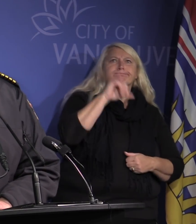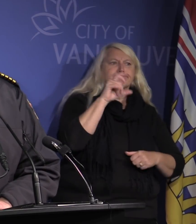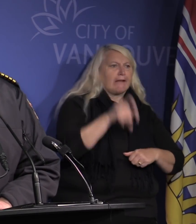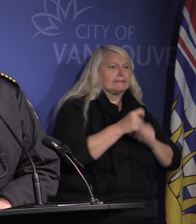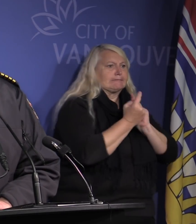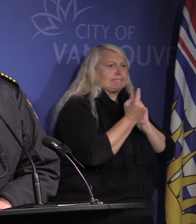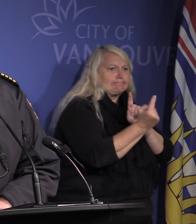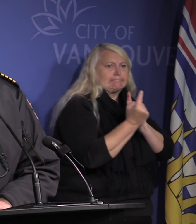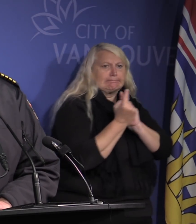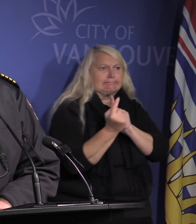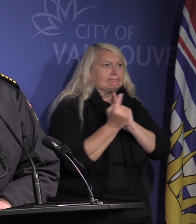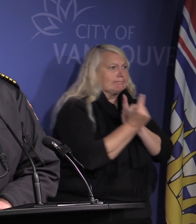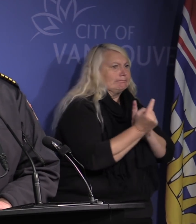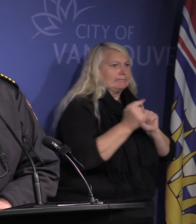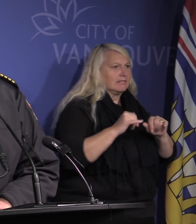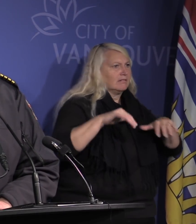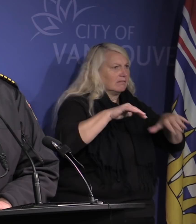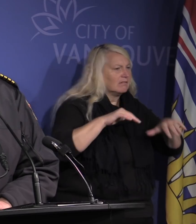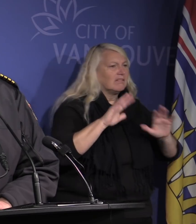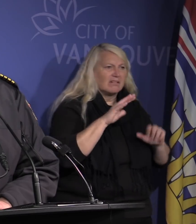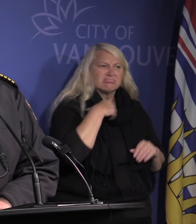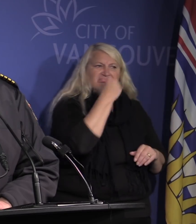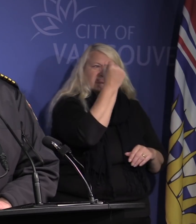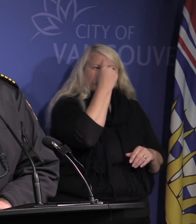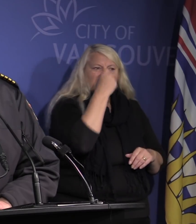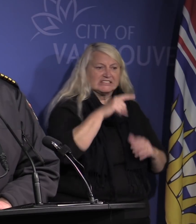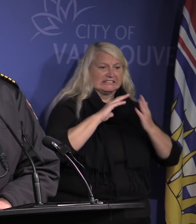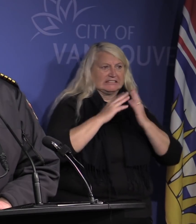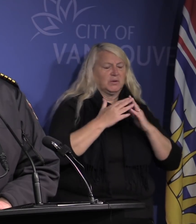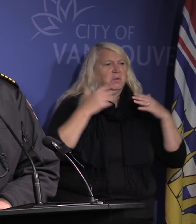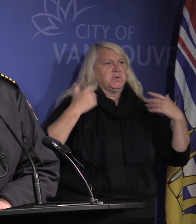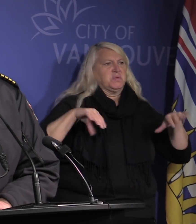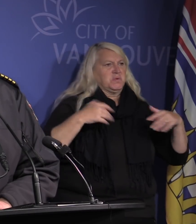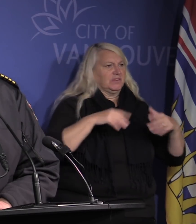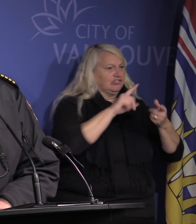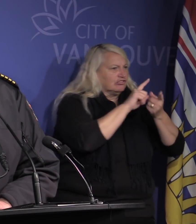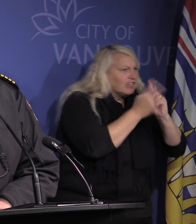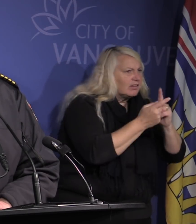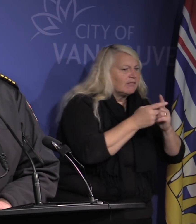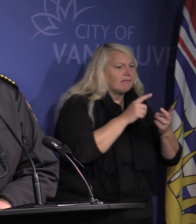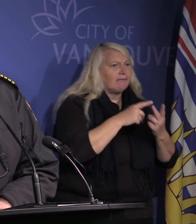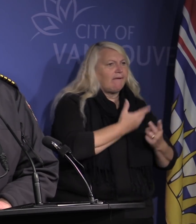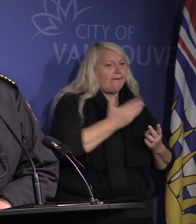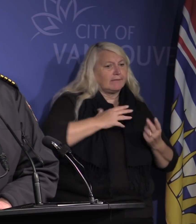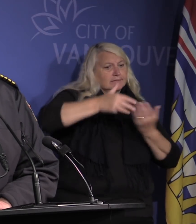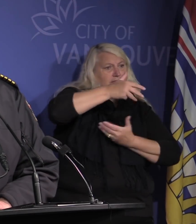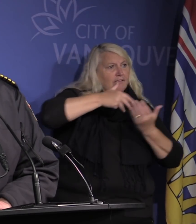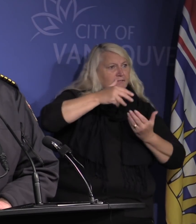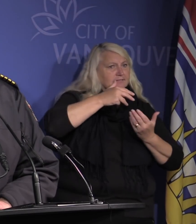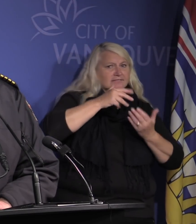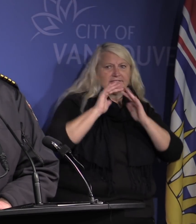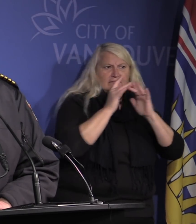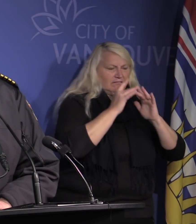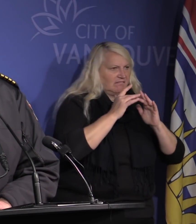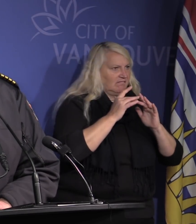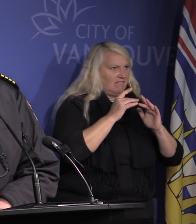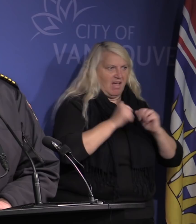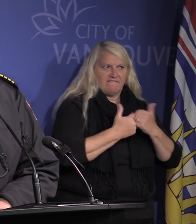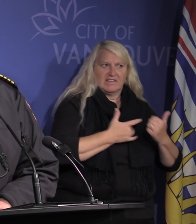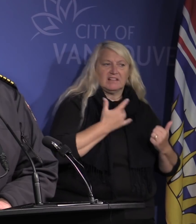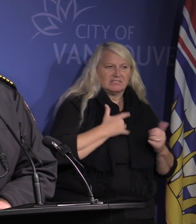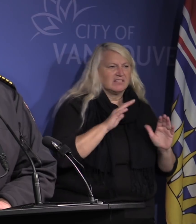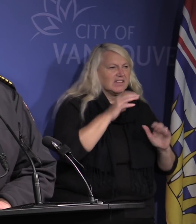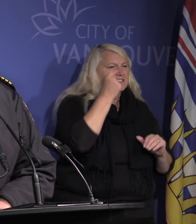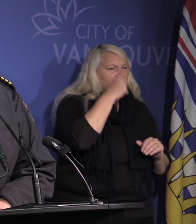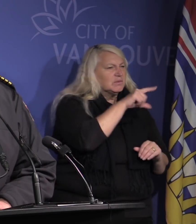we understand how the changes in our city, in our social network feel. We'll get